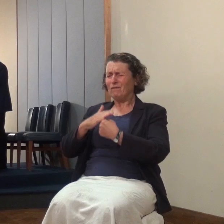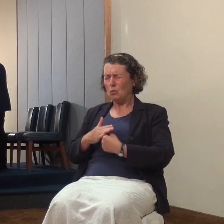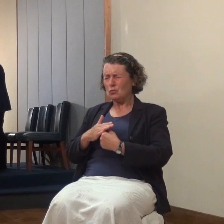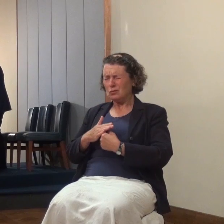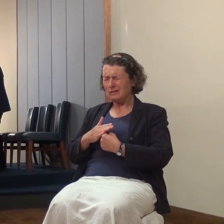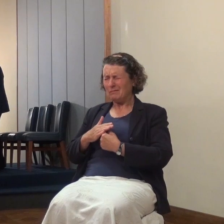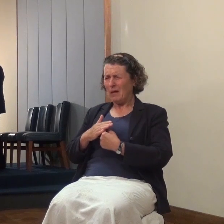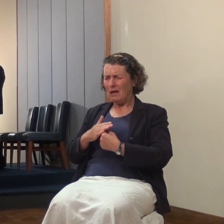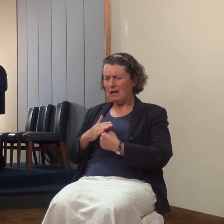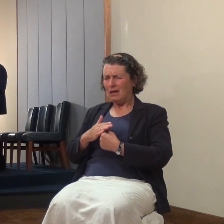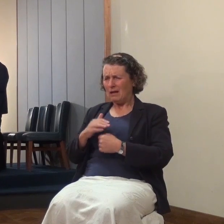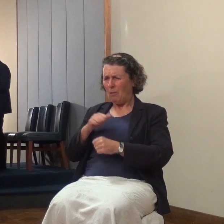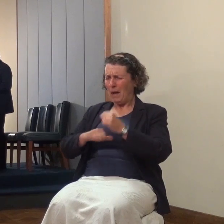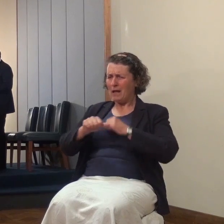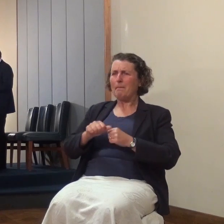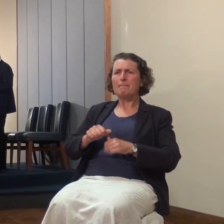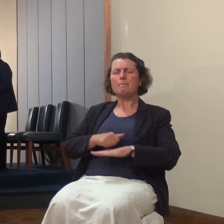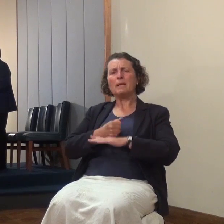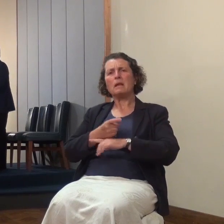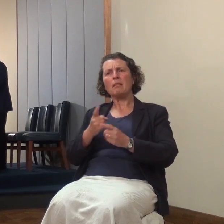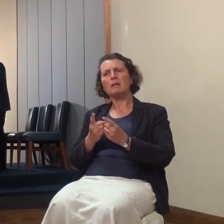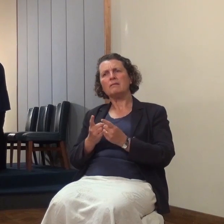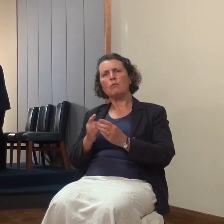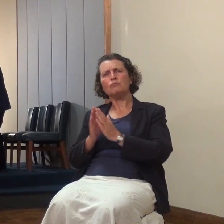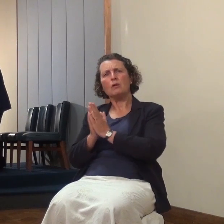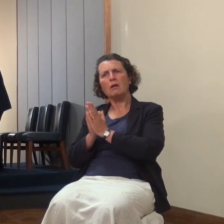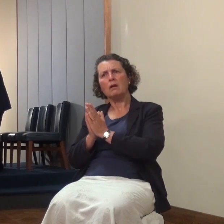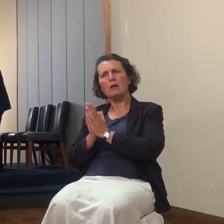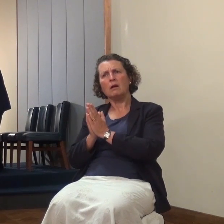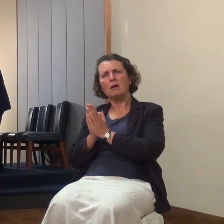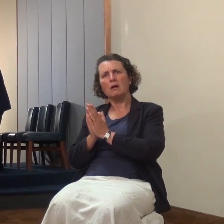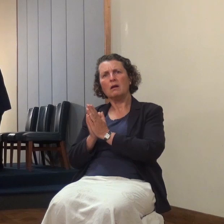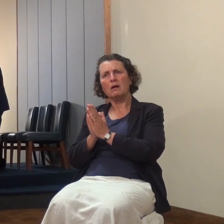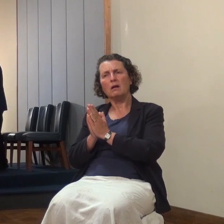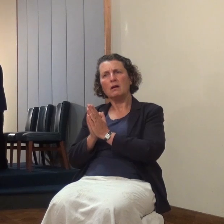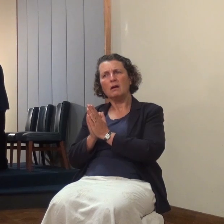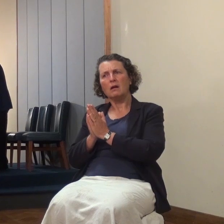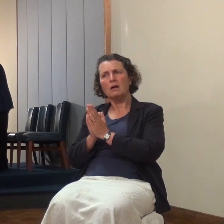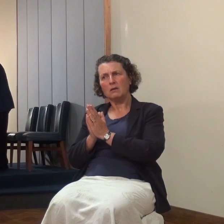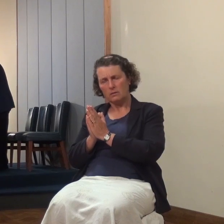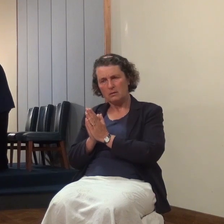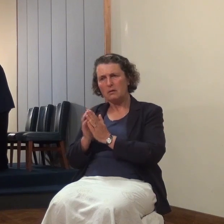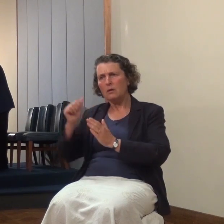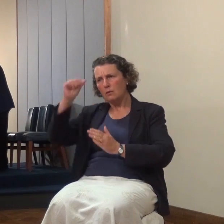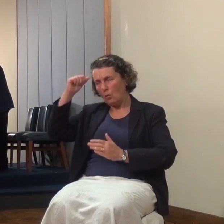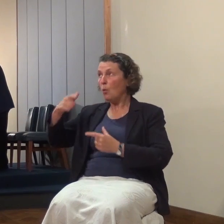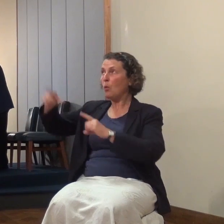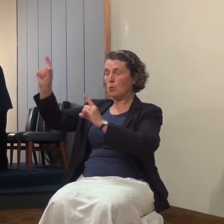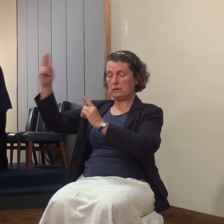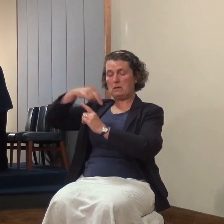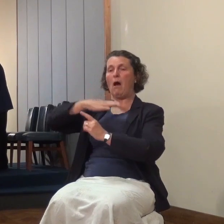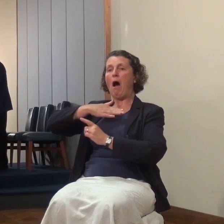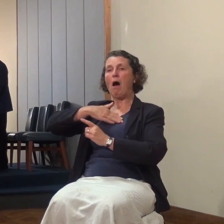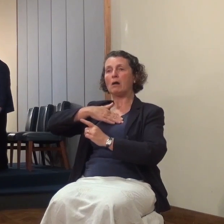range of thought we normally would in our prayers, doesn't mean that we're not praying. God reads our hearts better than